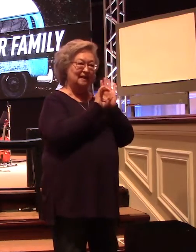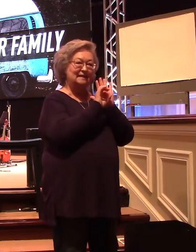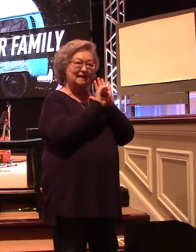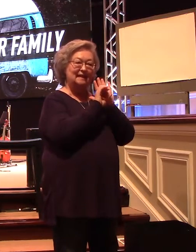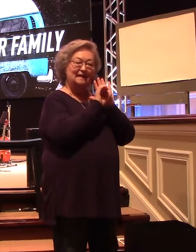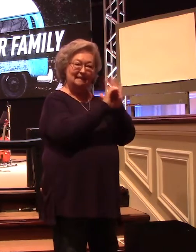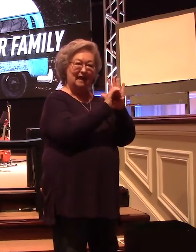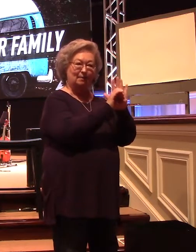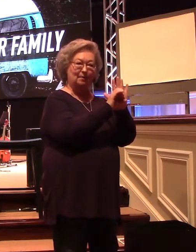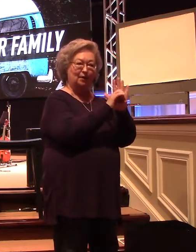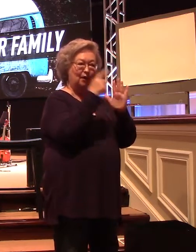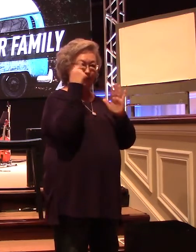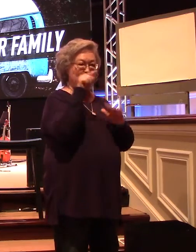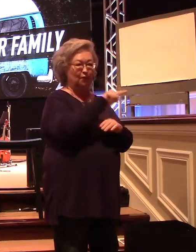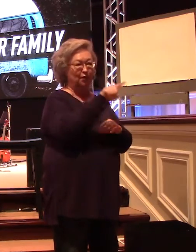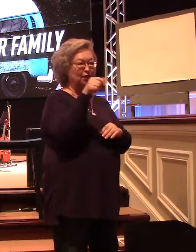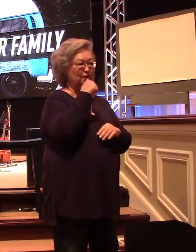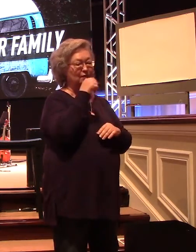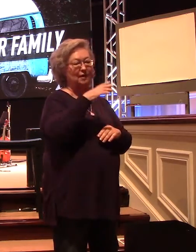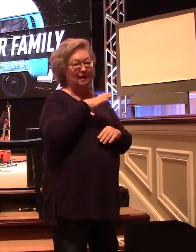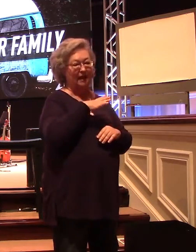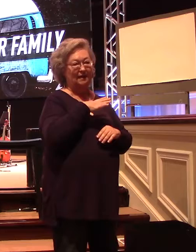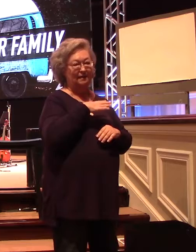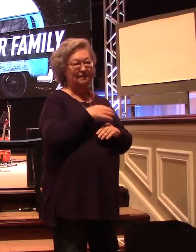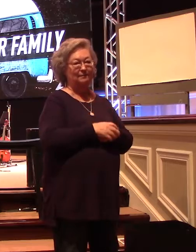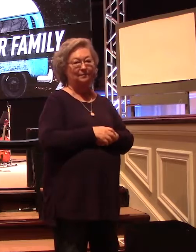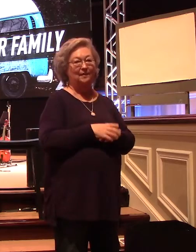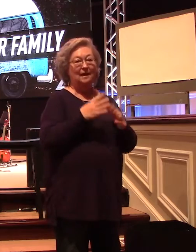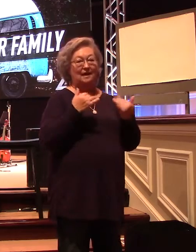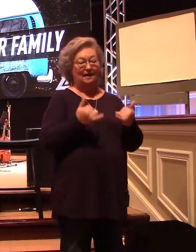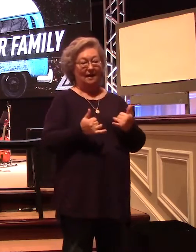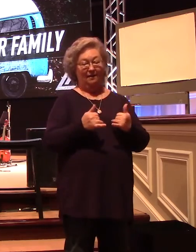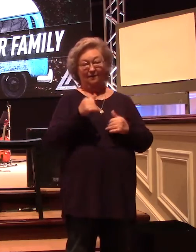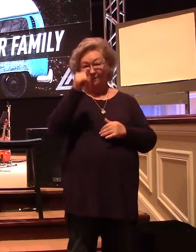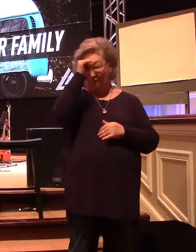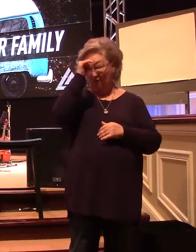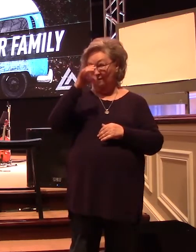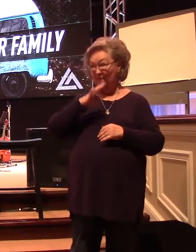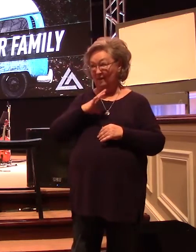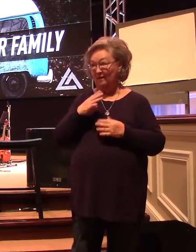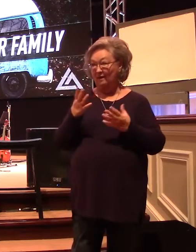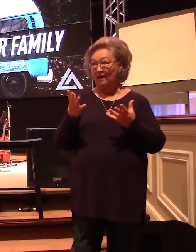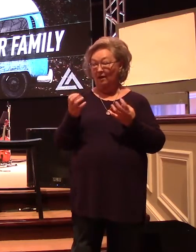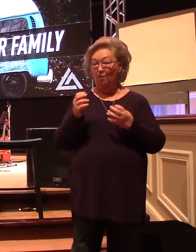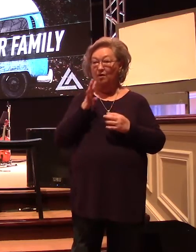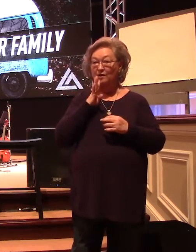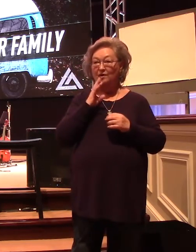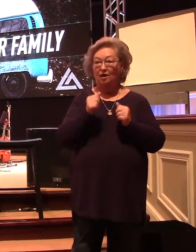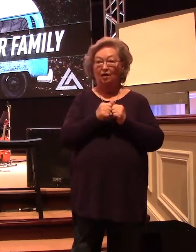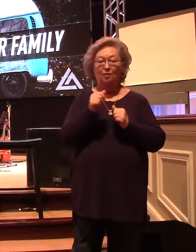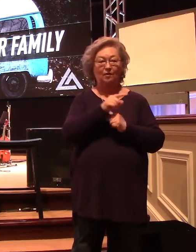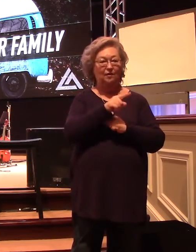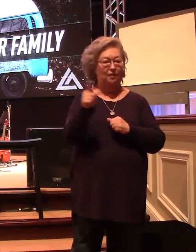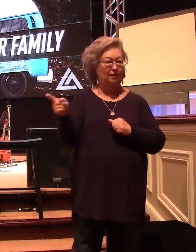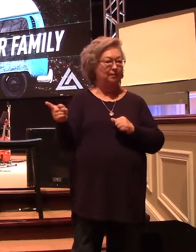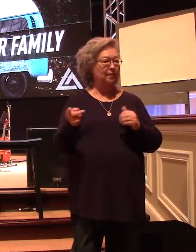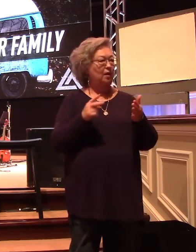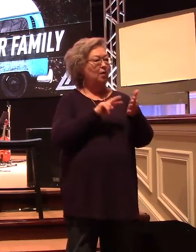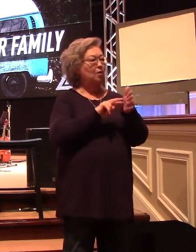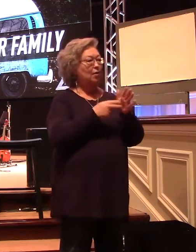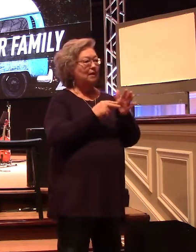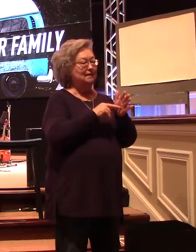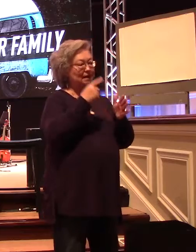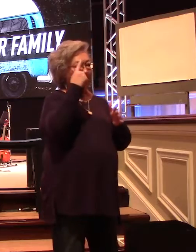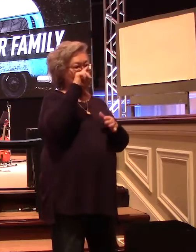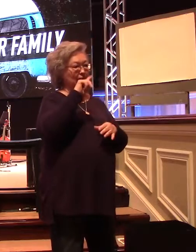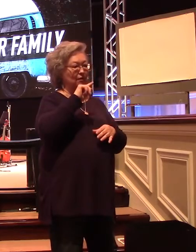That's the picture for the ladies, is to create that submissive atmosphere. Now, guys, I want to talk to you. What does this mean for us as men to line